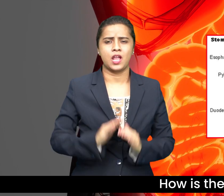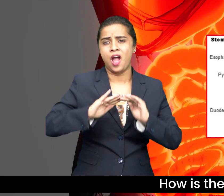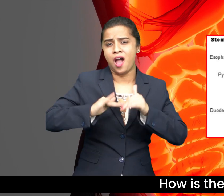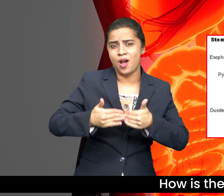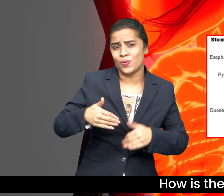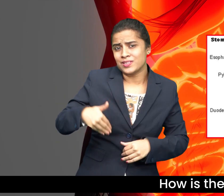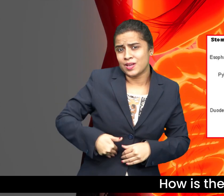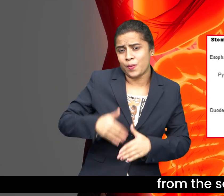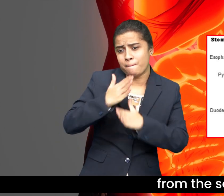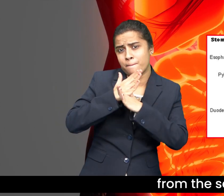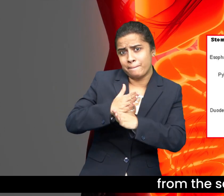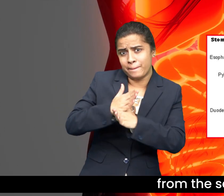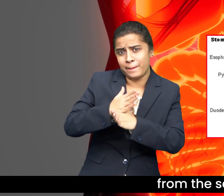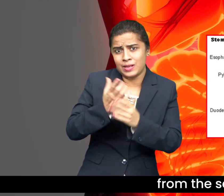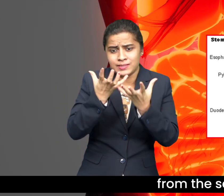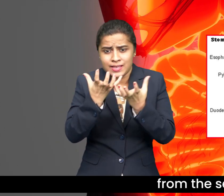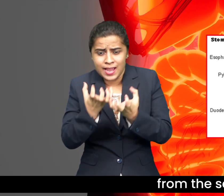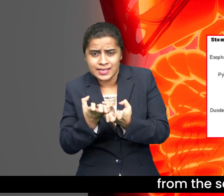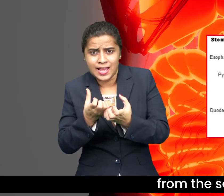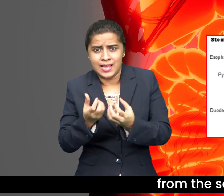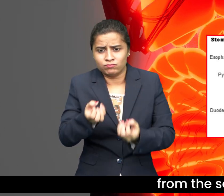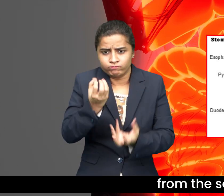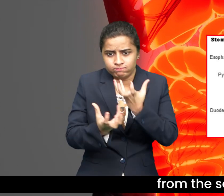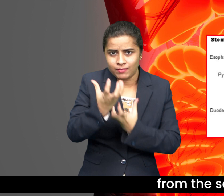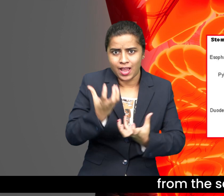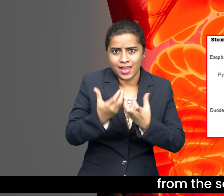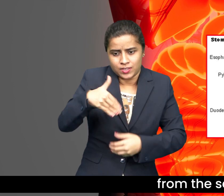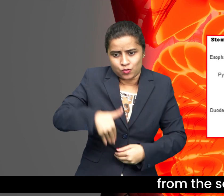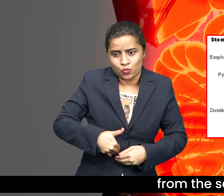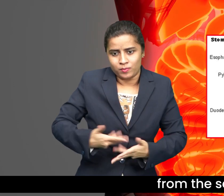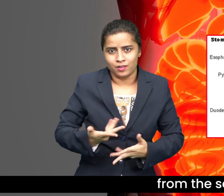How is the stomach protected from the secretion of its acids?